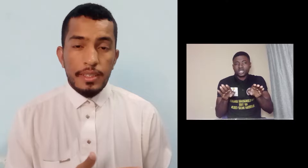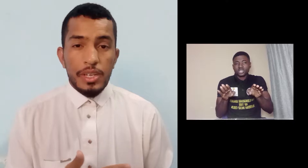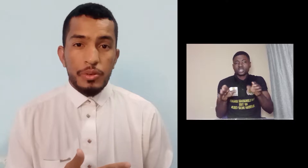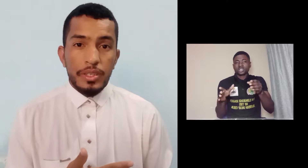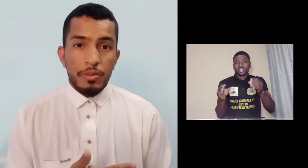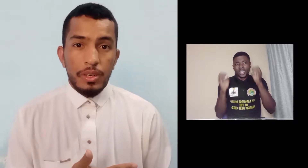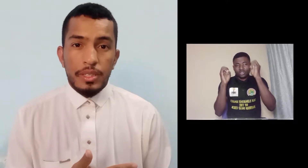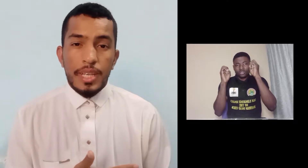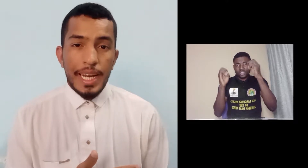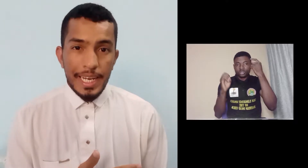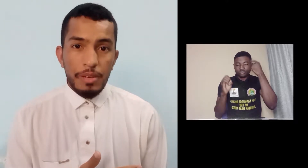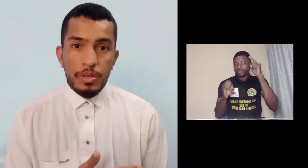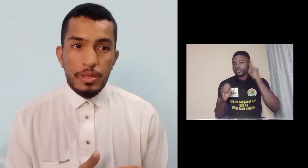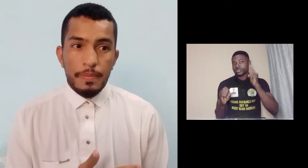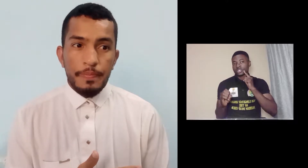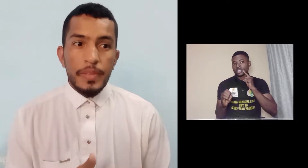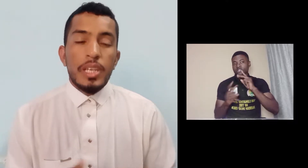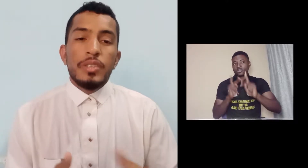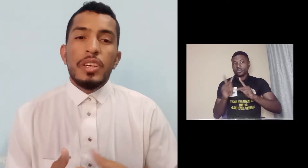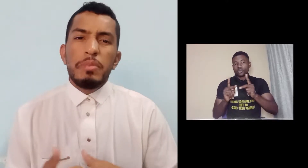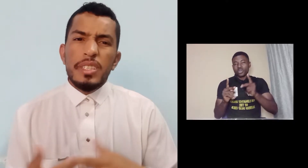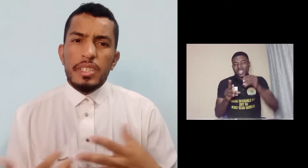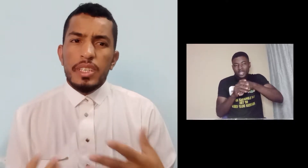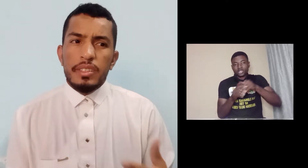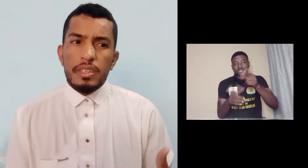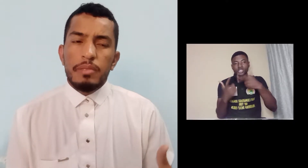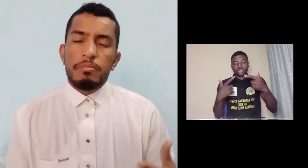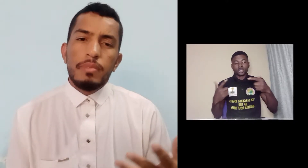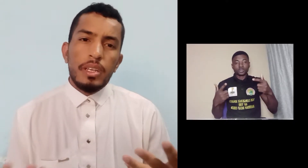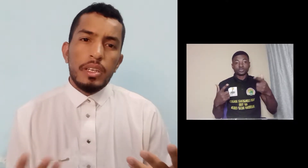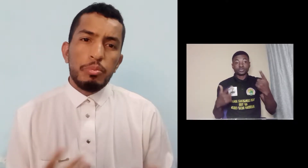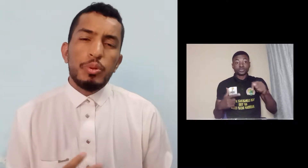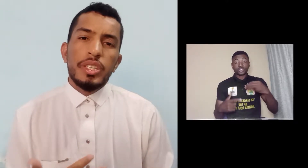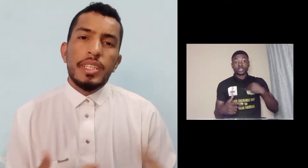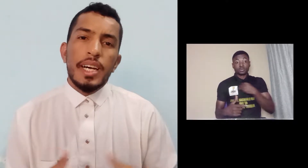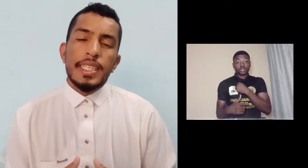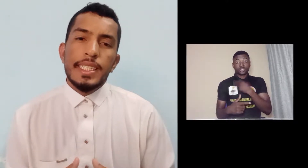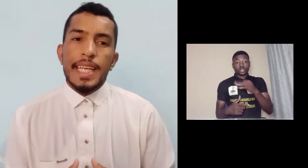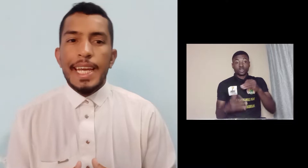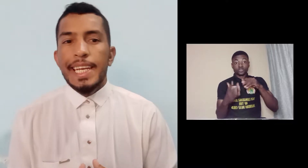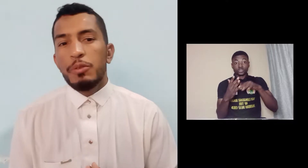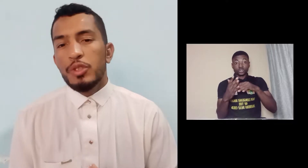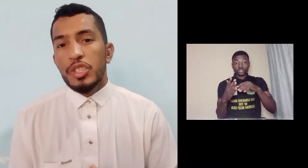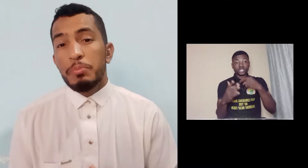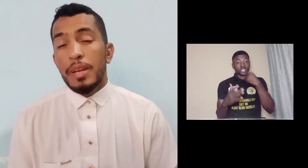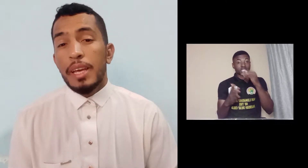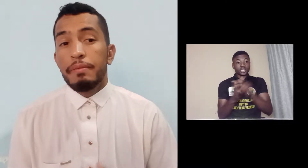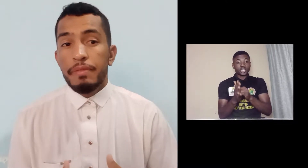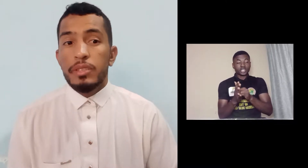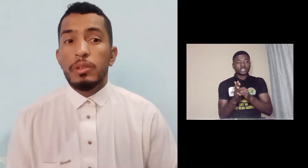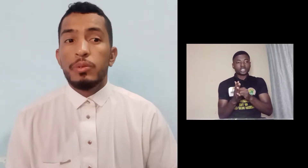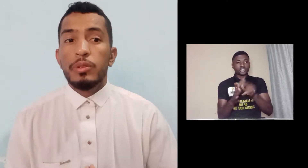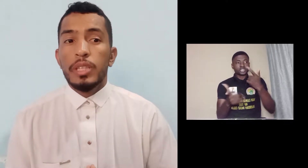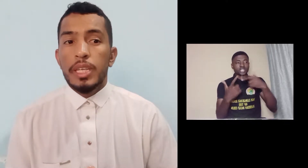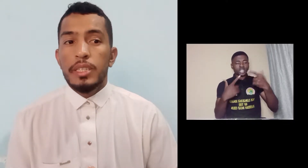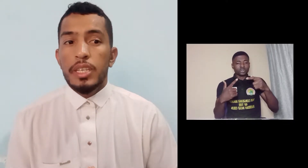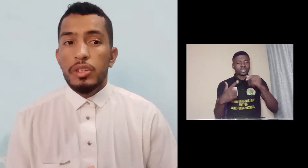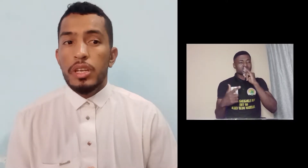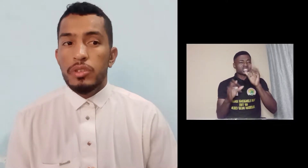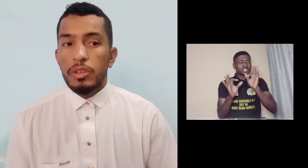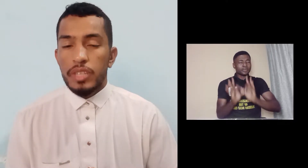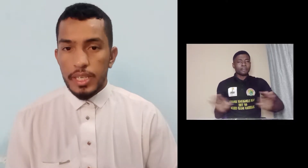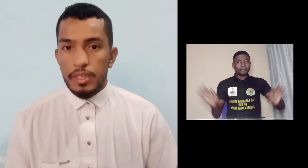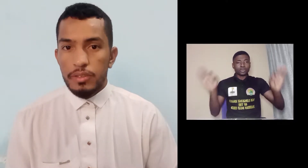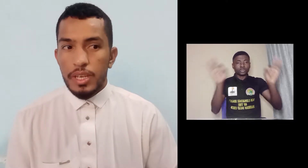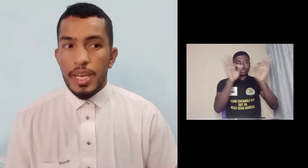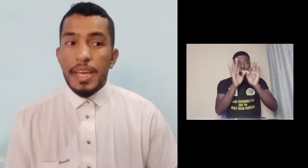for in this case the Algerian sign language. So many studies reported that sign languages play a vital role in the